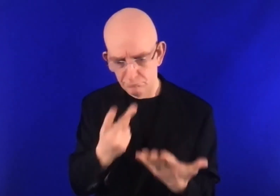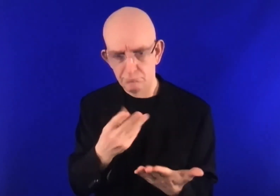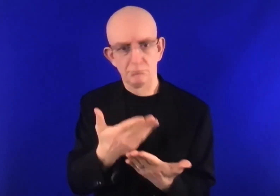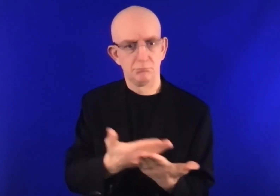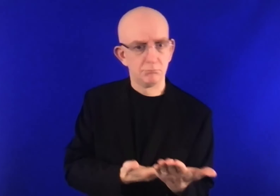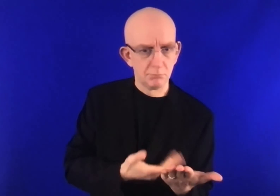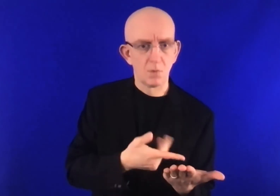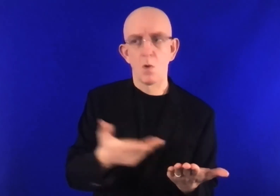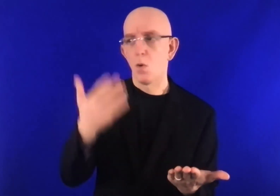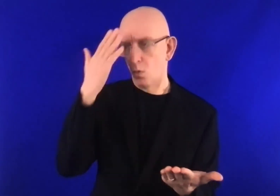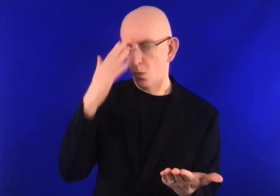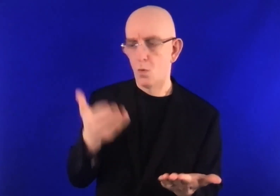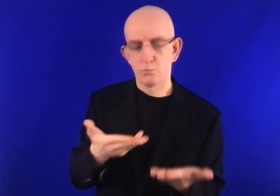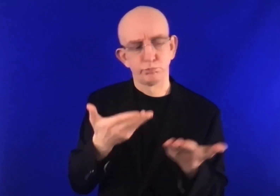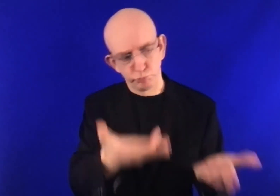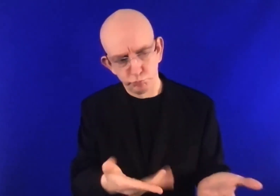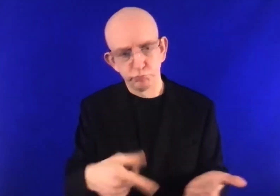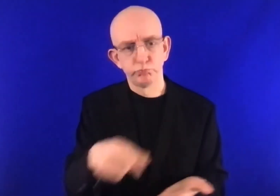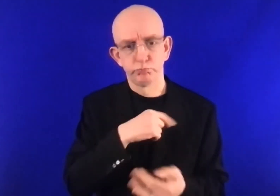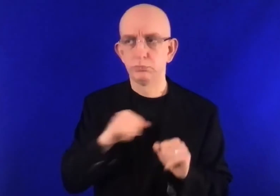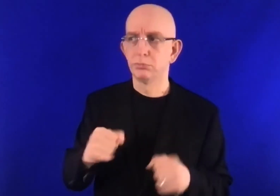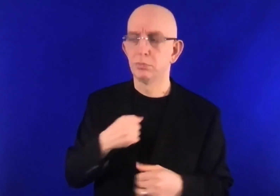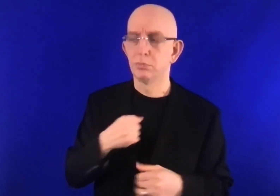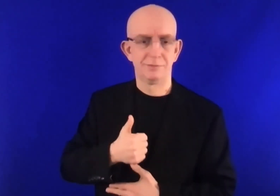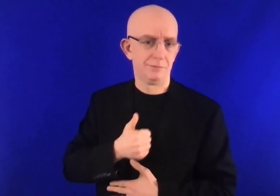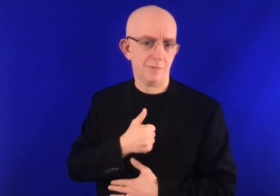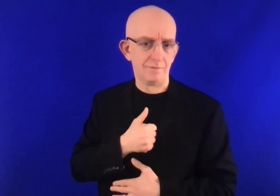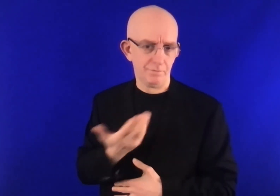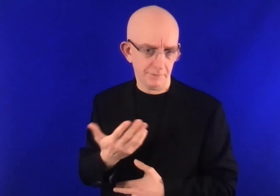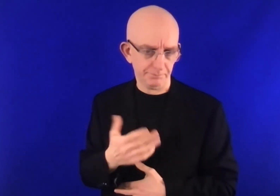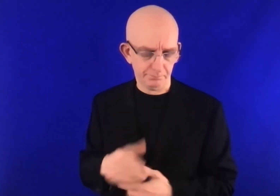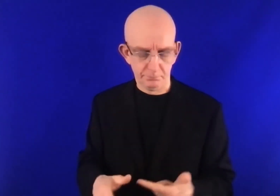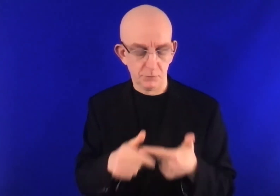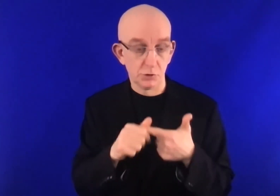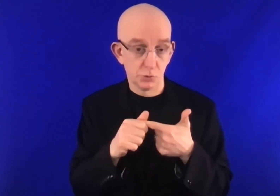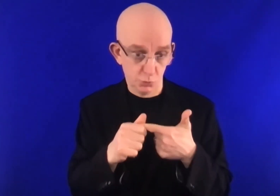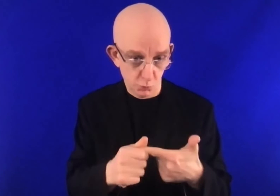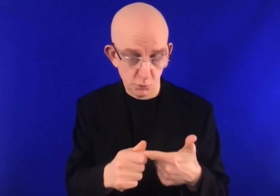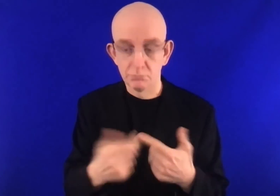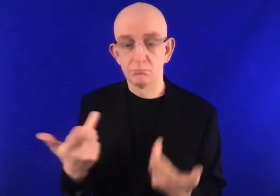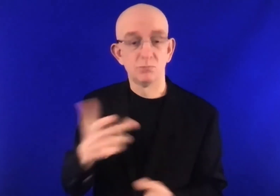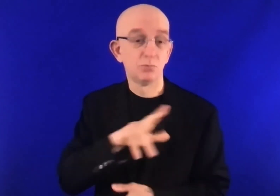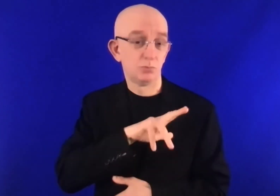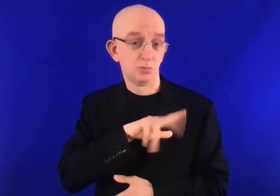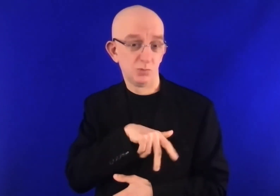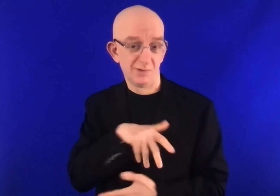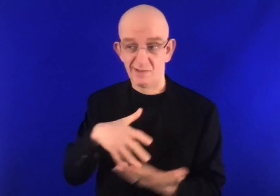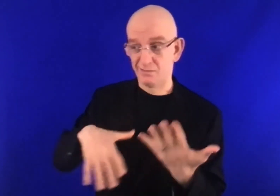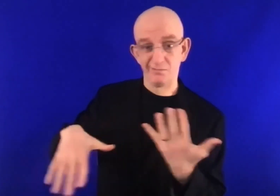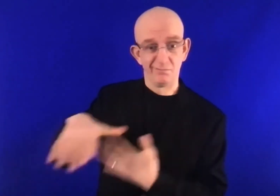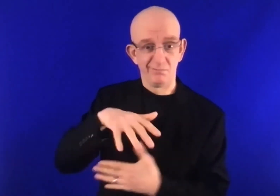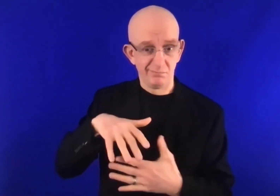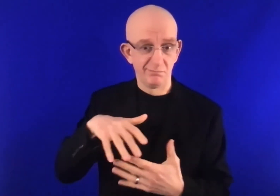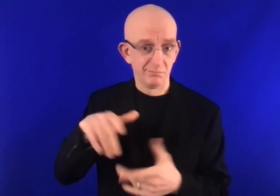Secondly, the society or the community should give us a chance so that we